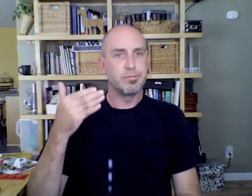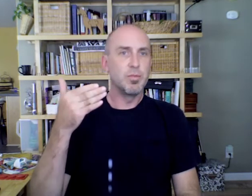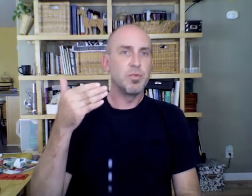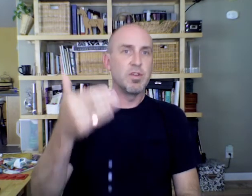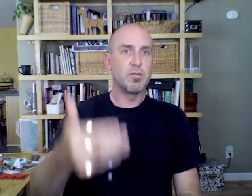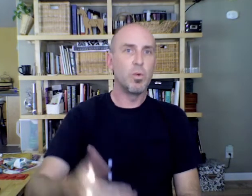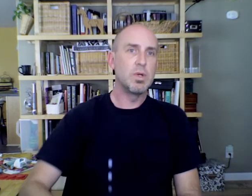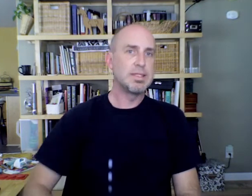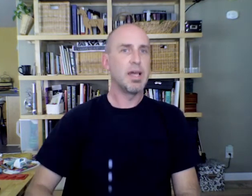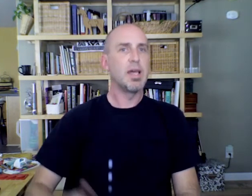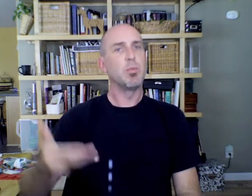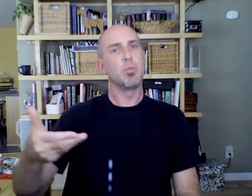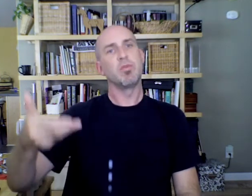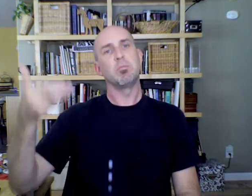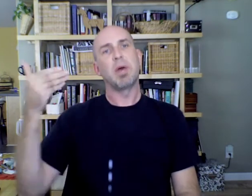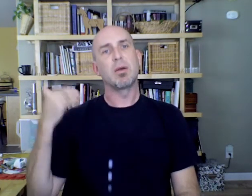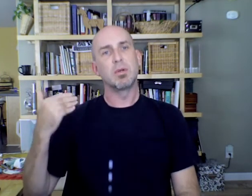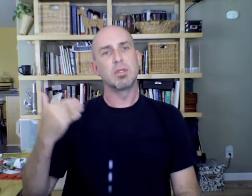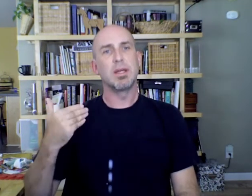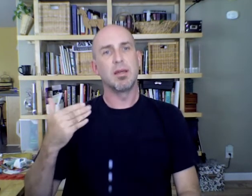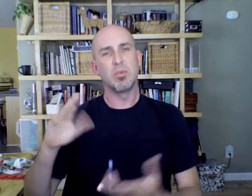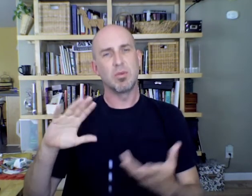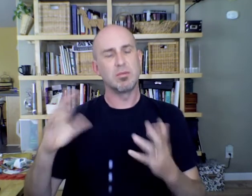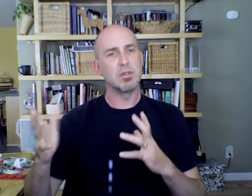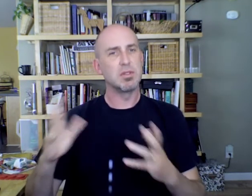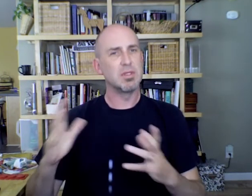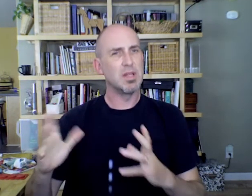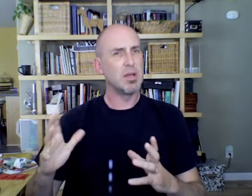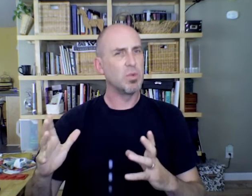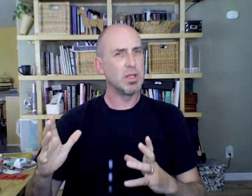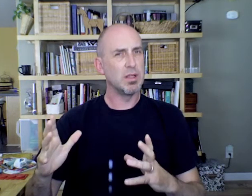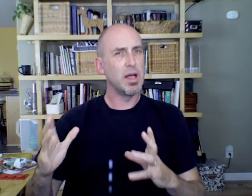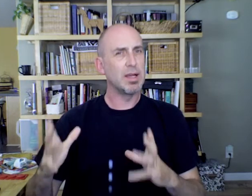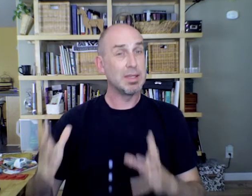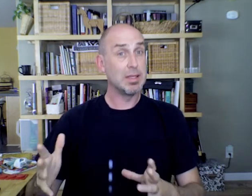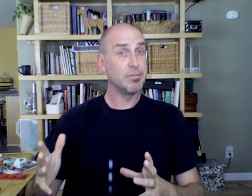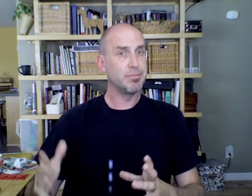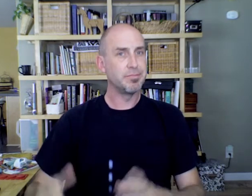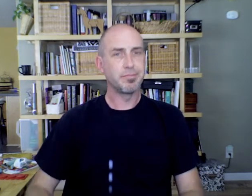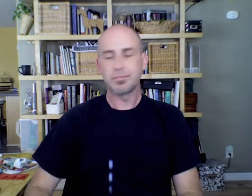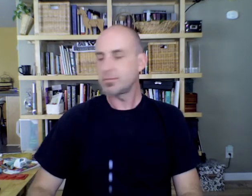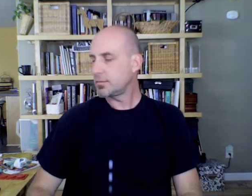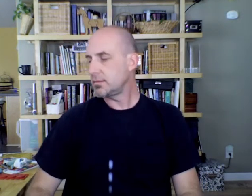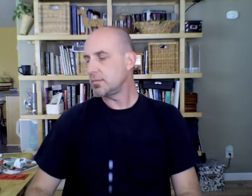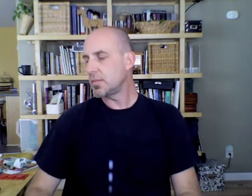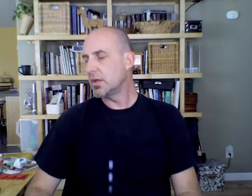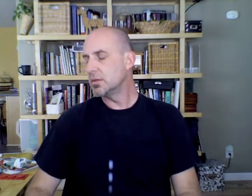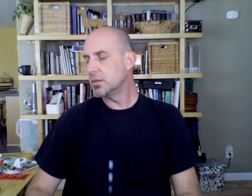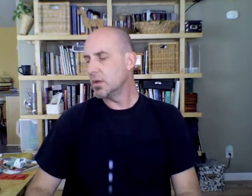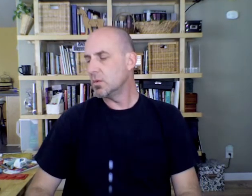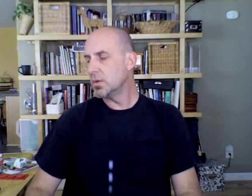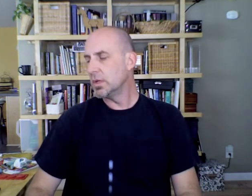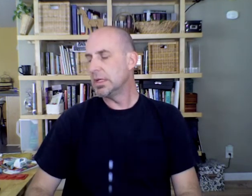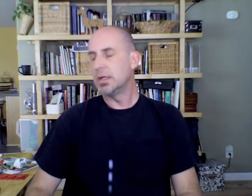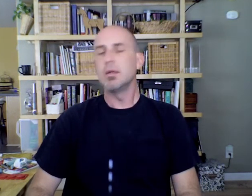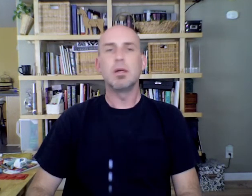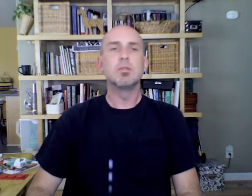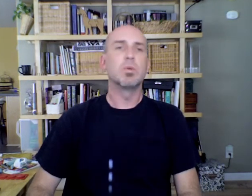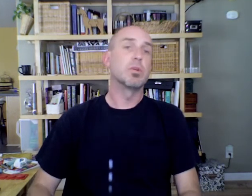moving forward in time or moving backward in time are still not really locked in. So I just wanted to go over a